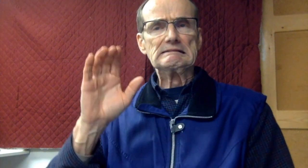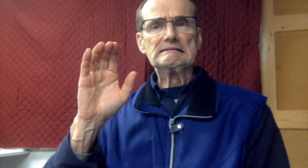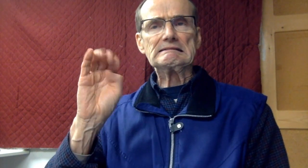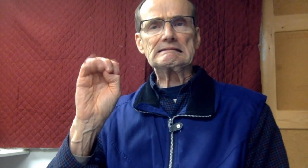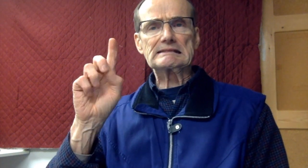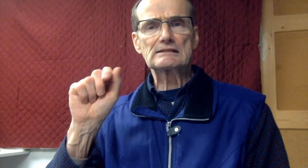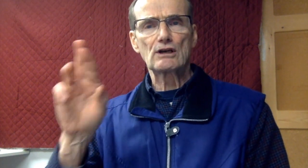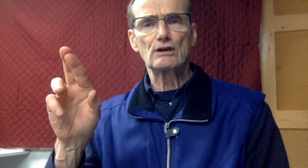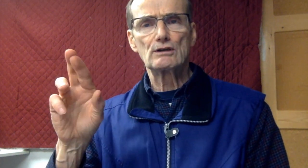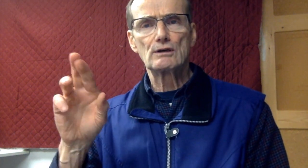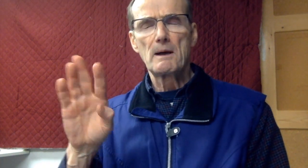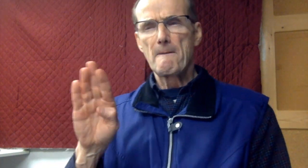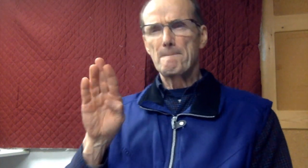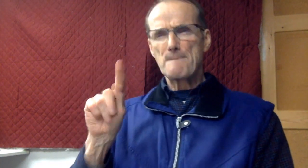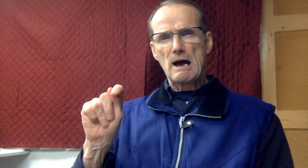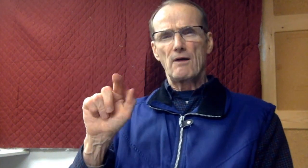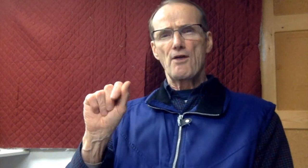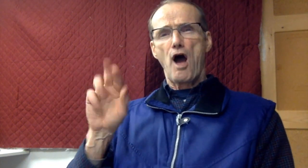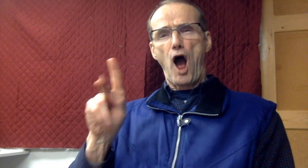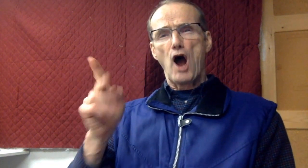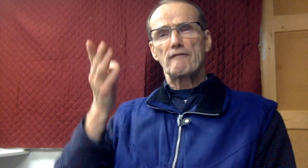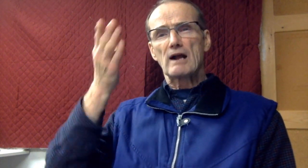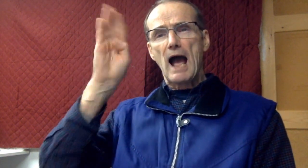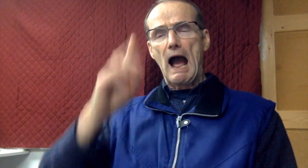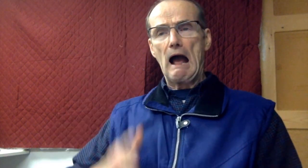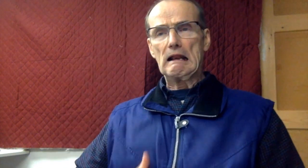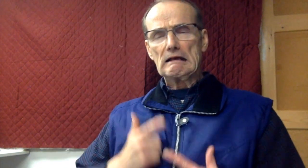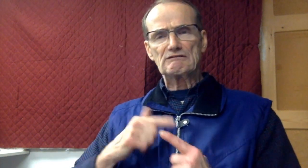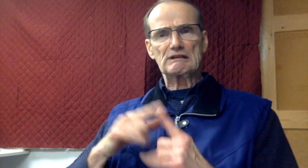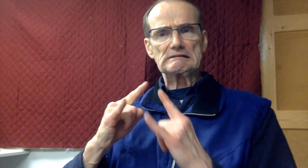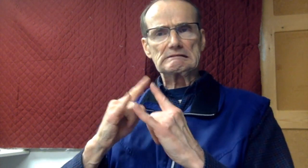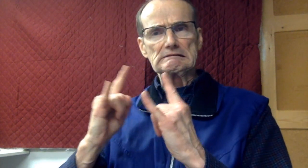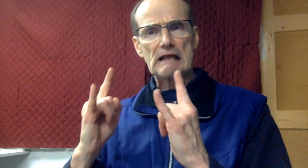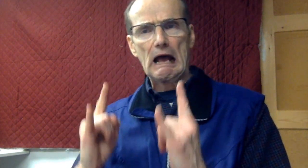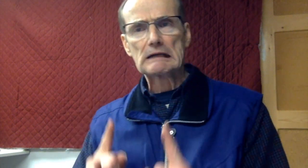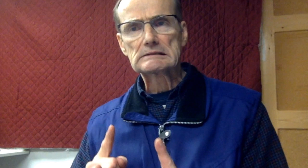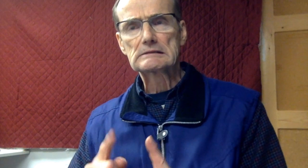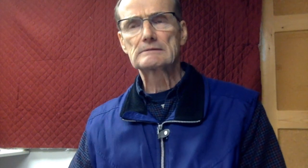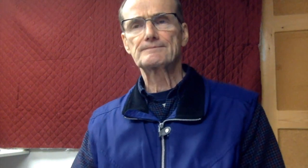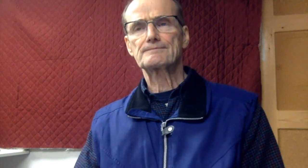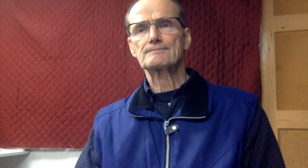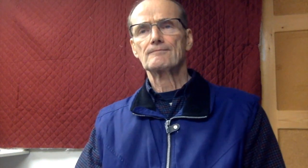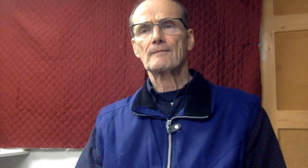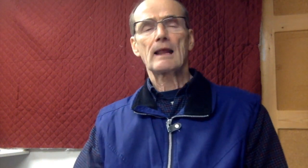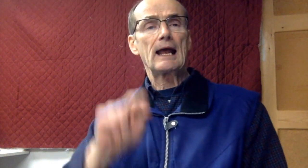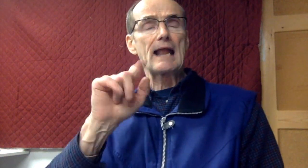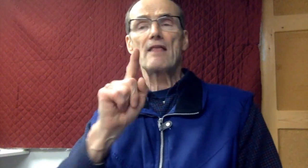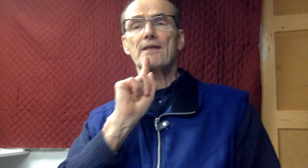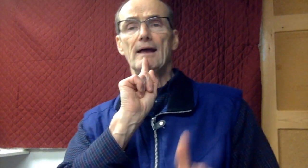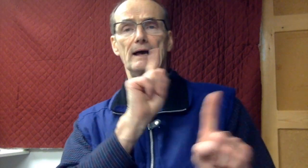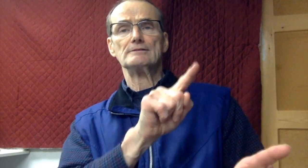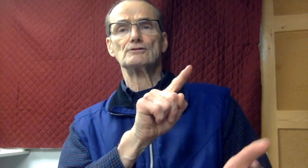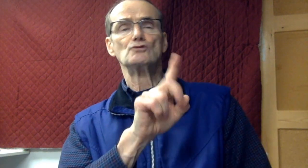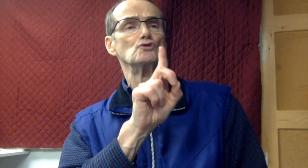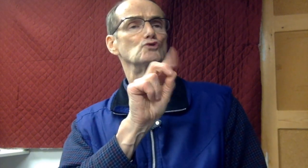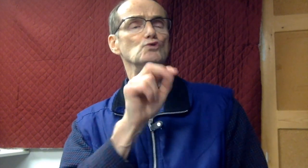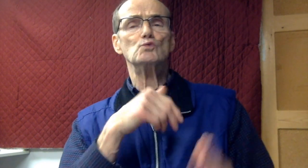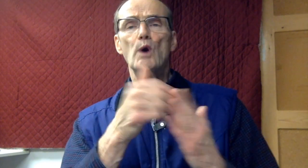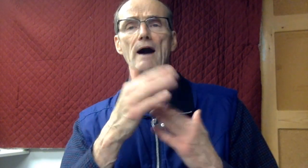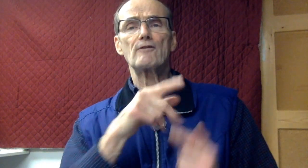Here I am, living in a house of cedar, while the ark of God